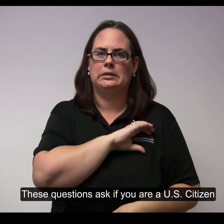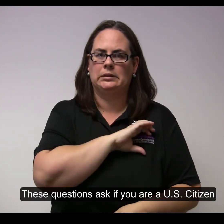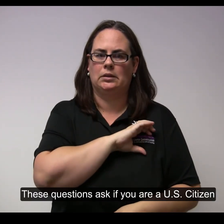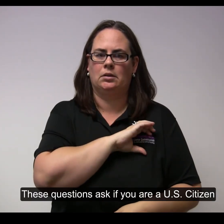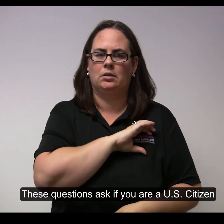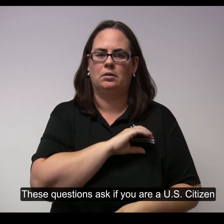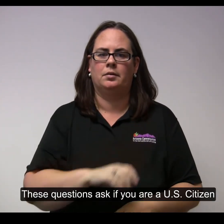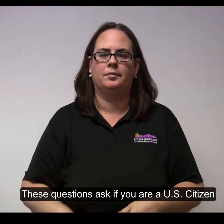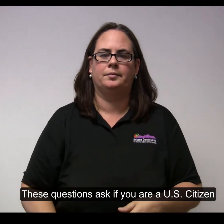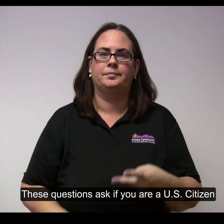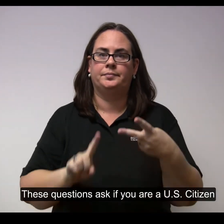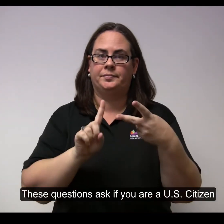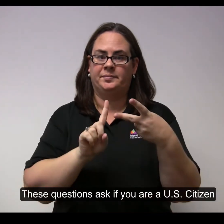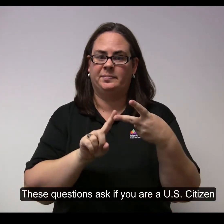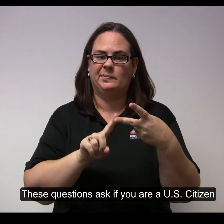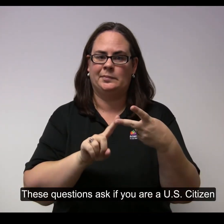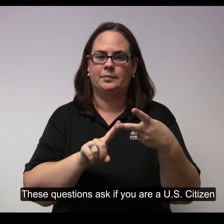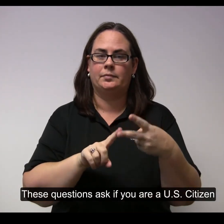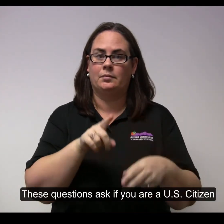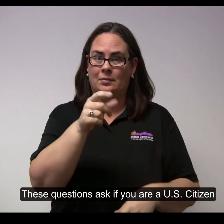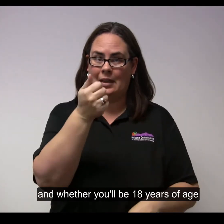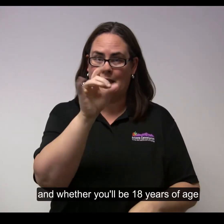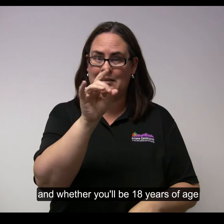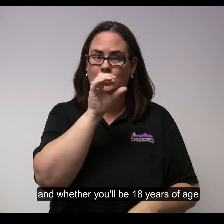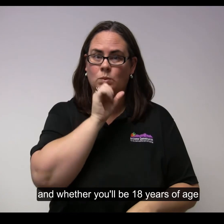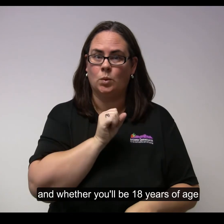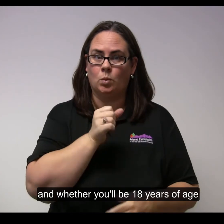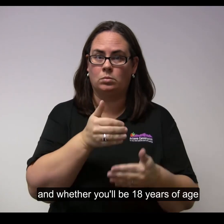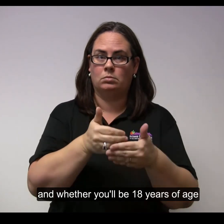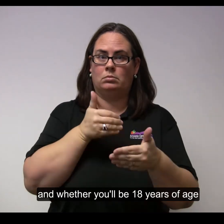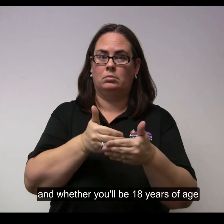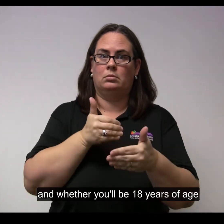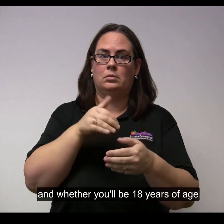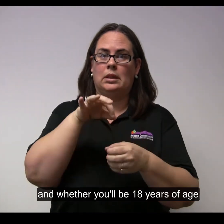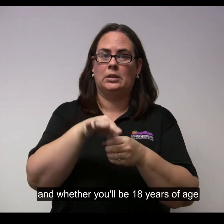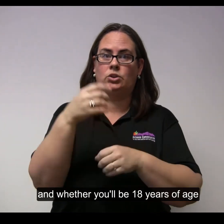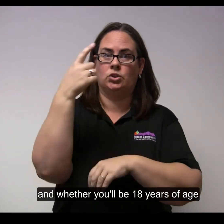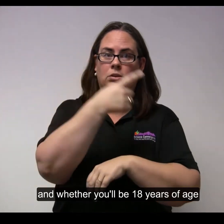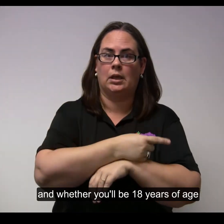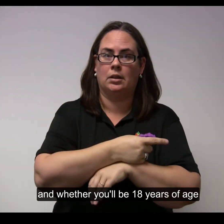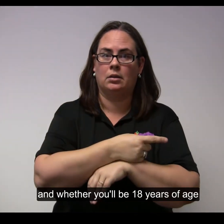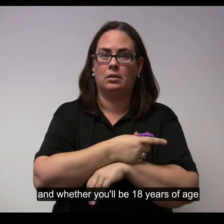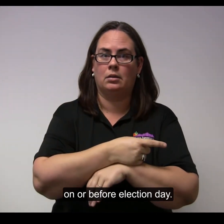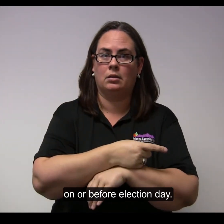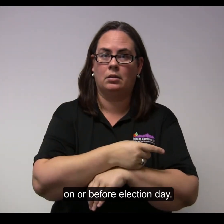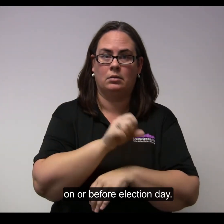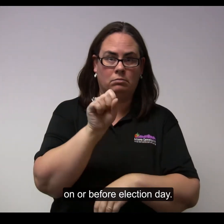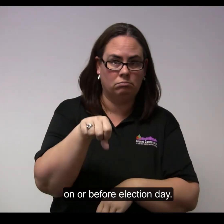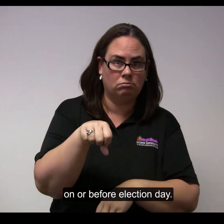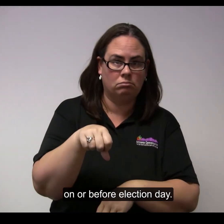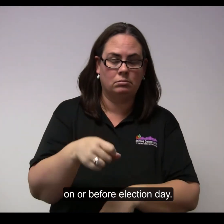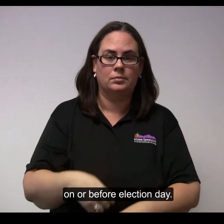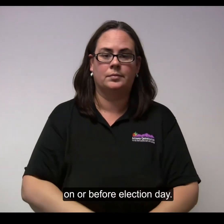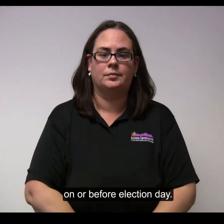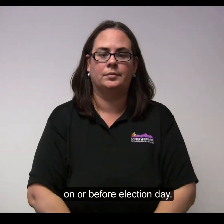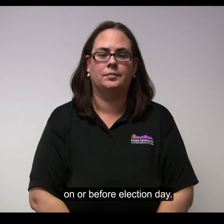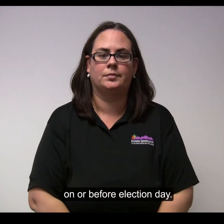These questions ask if you're a U.S. citizen and whether you'll be 18 years of age on or before Election Day.